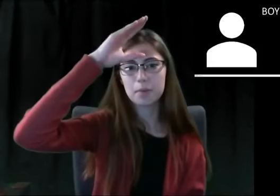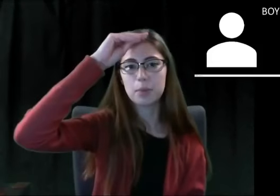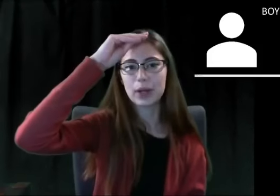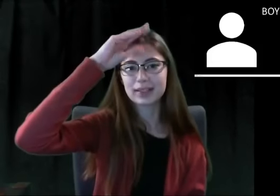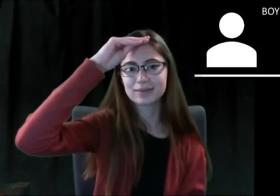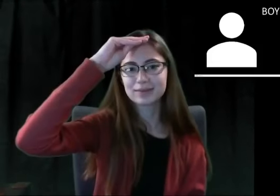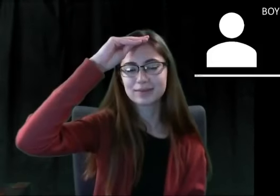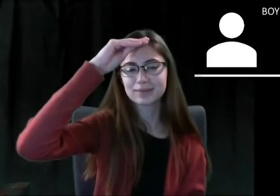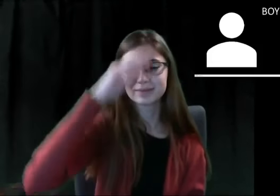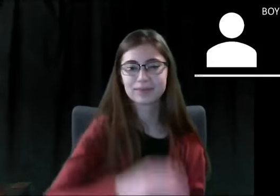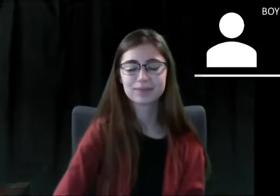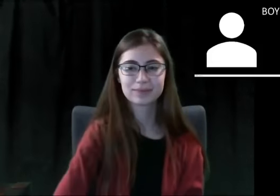Boy.